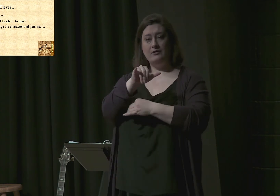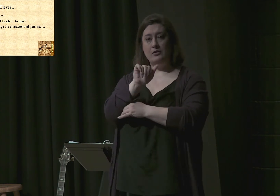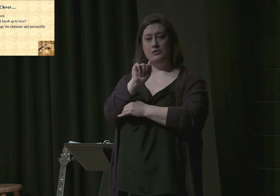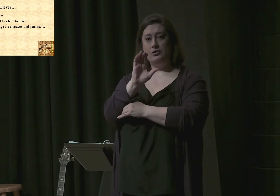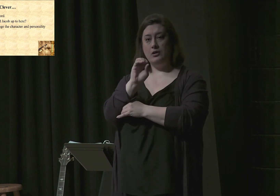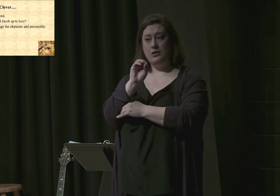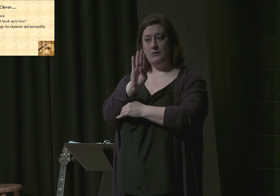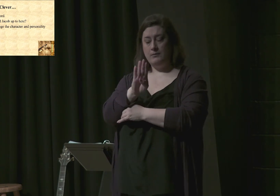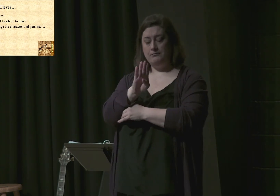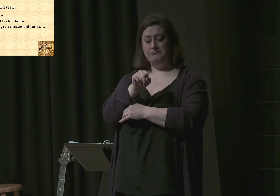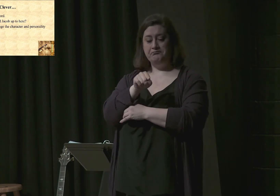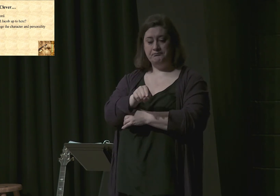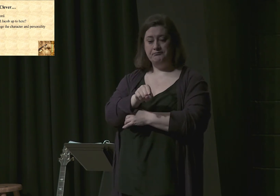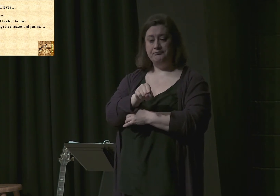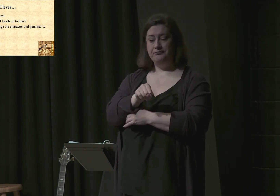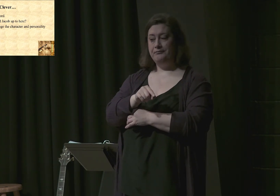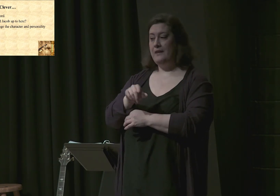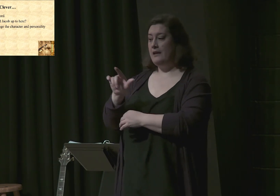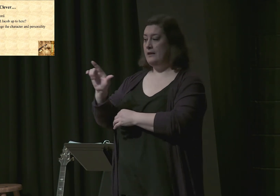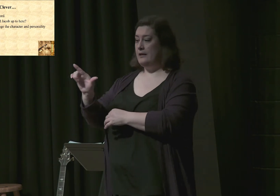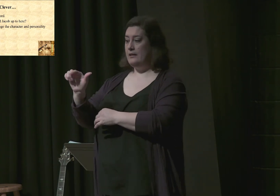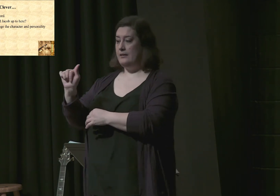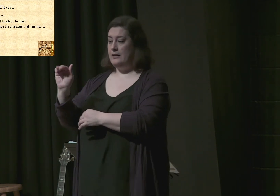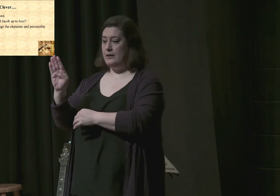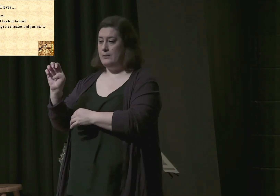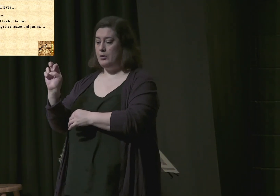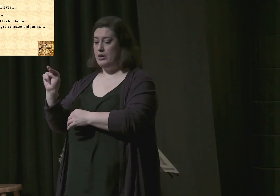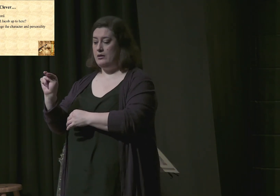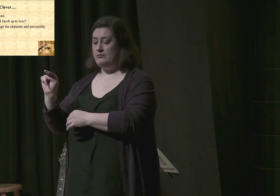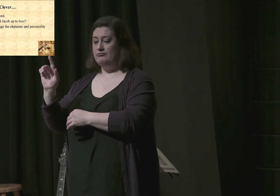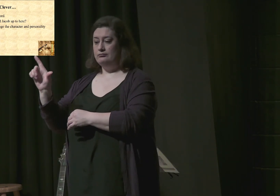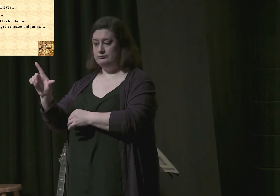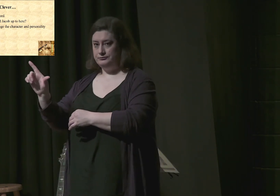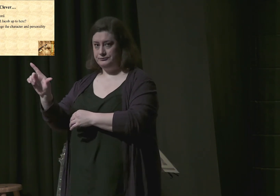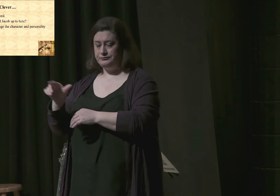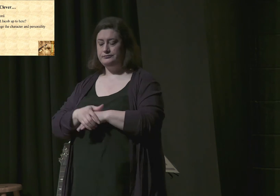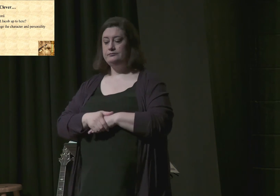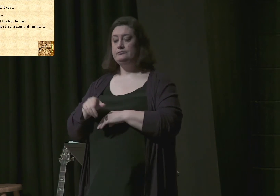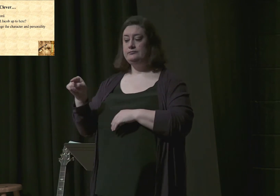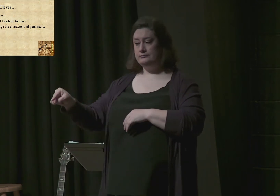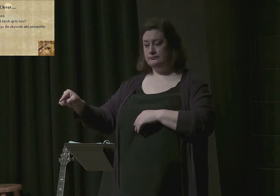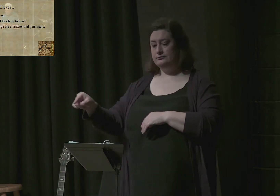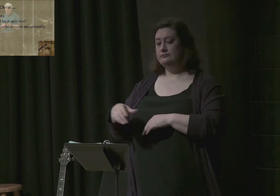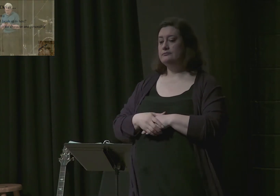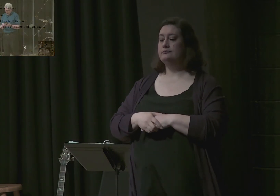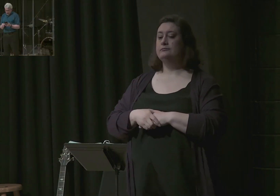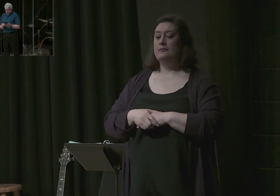way we are in our attitudes and actions, oh, well, that's just the way I am.